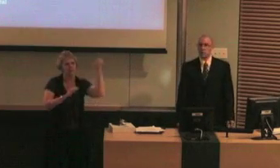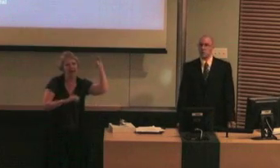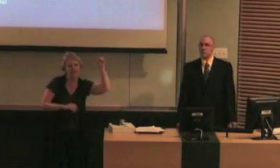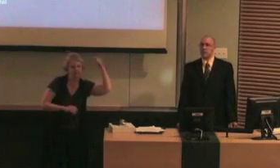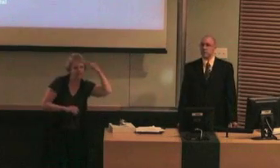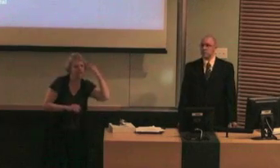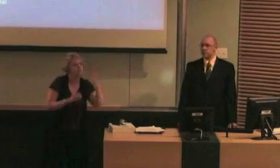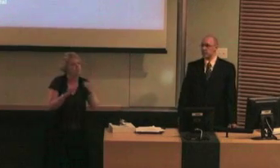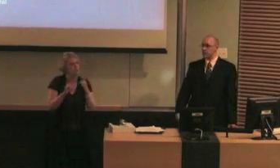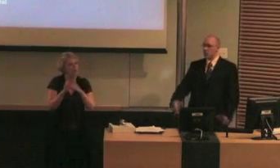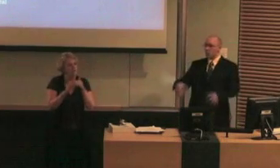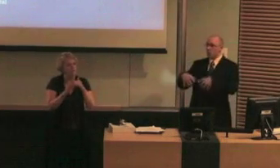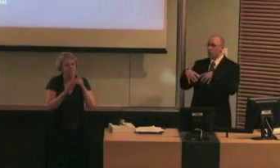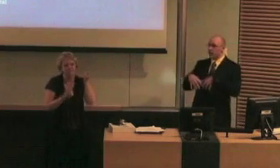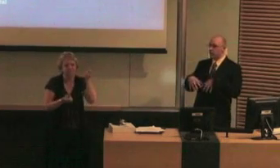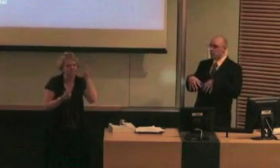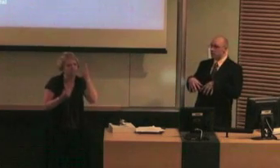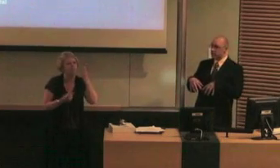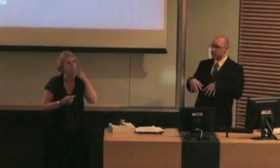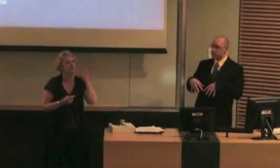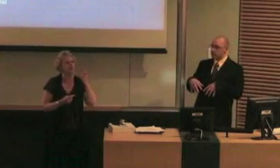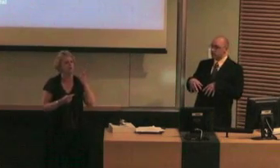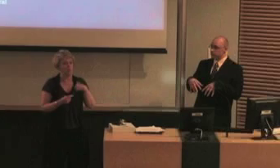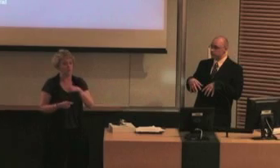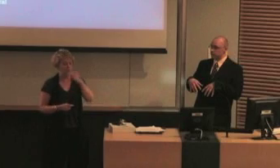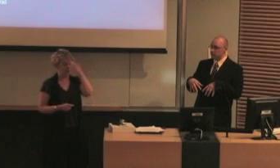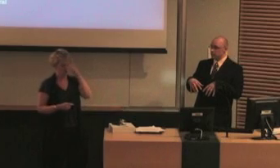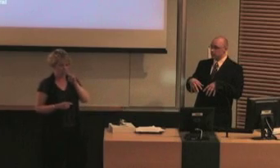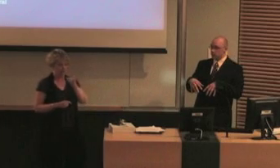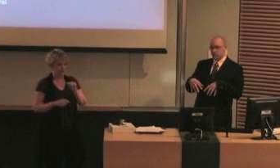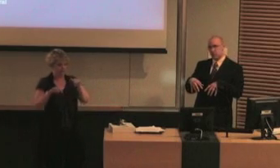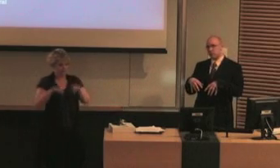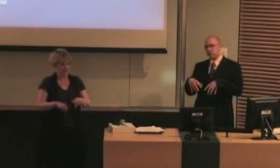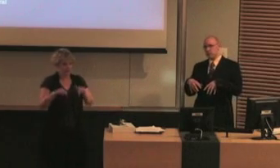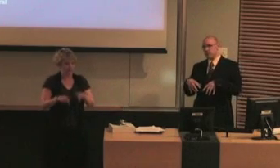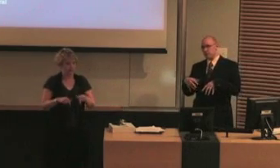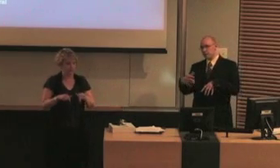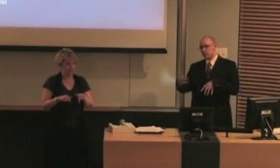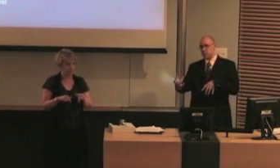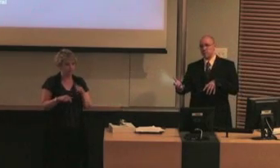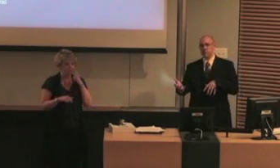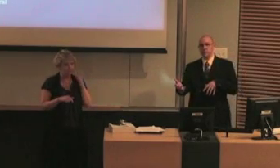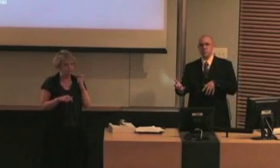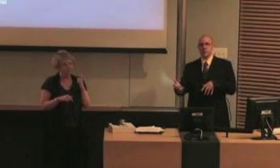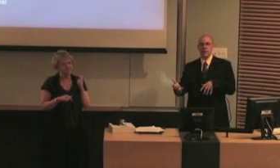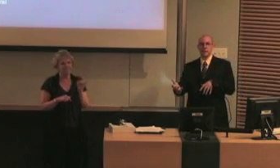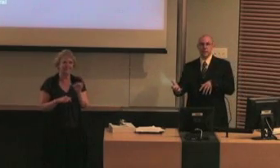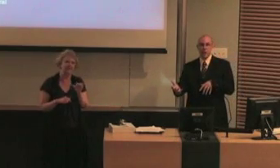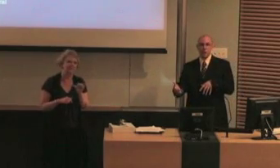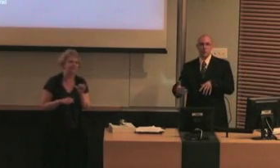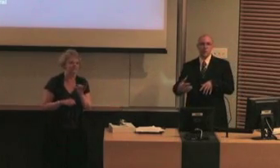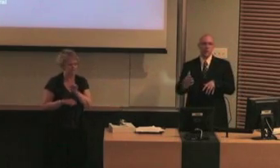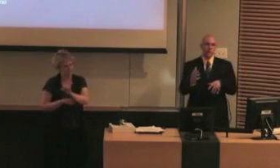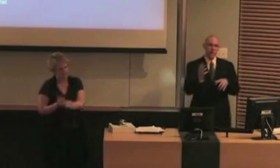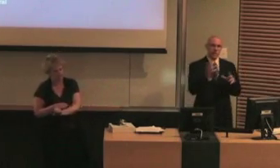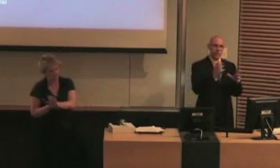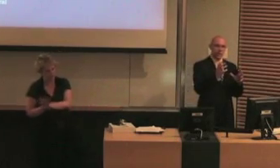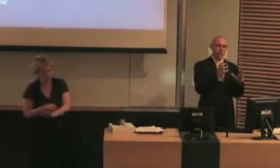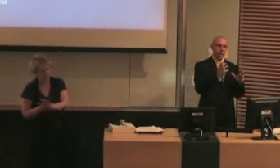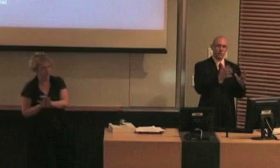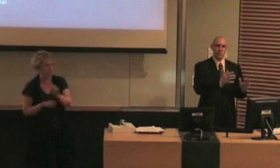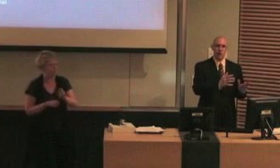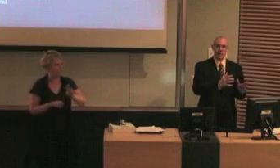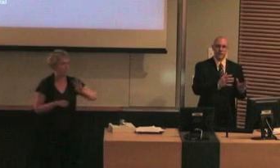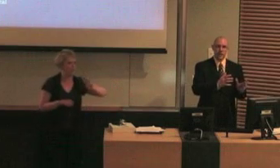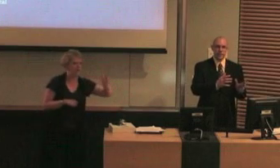there's misinterpretations because what we know in Massachusetts, because, you know, similar to, say, the South or